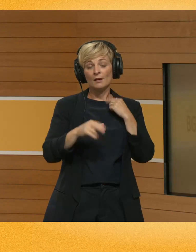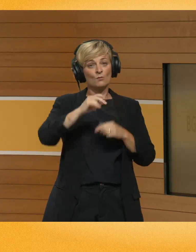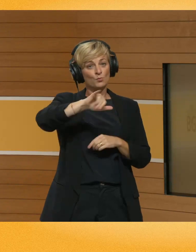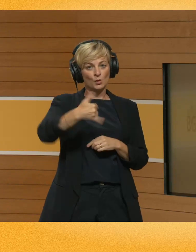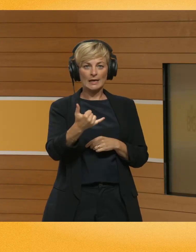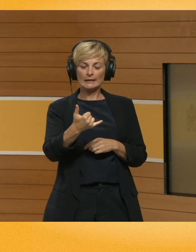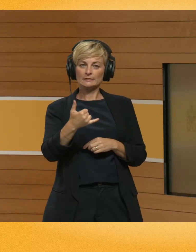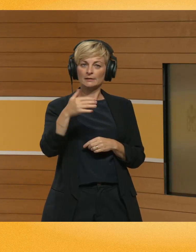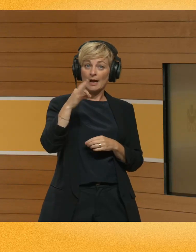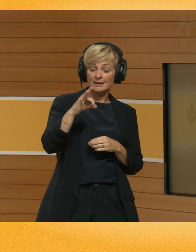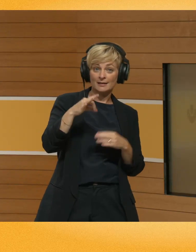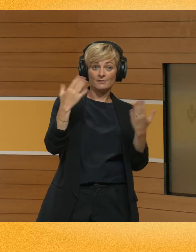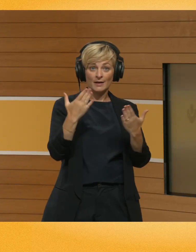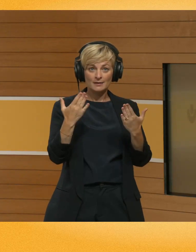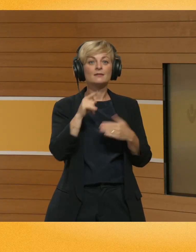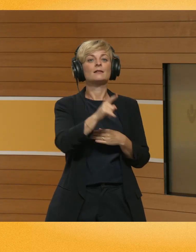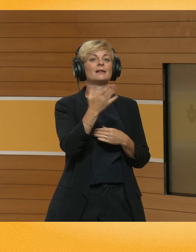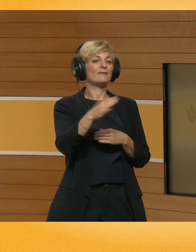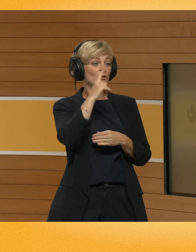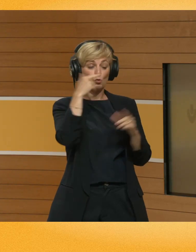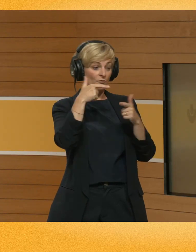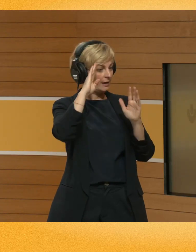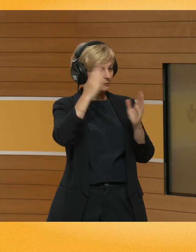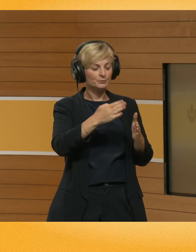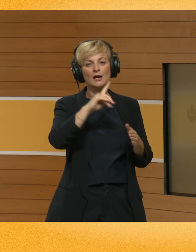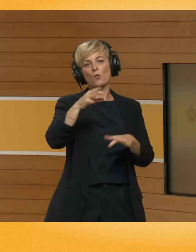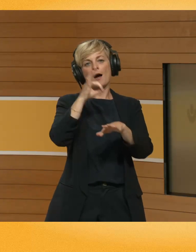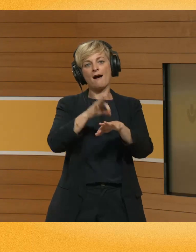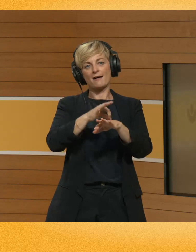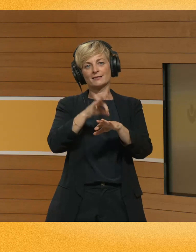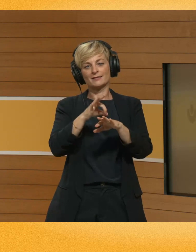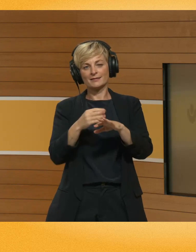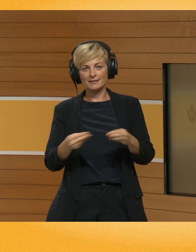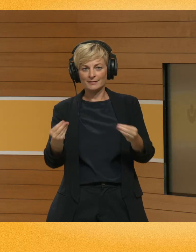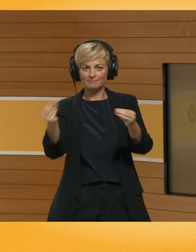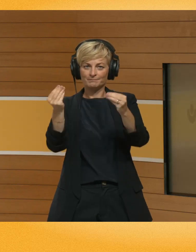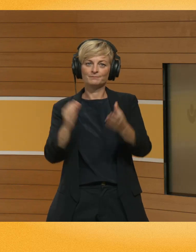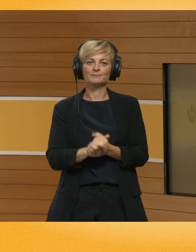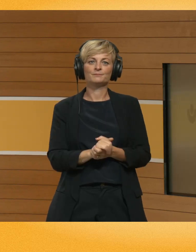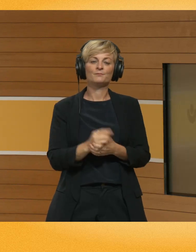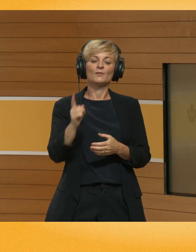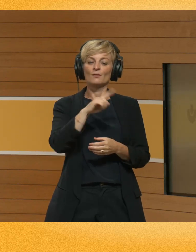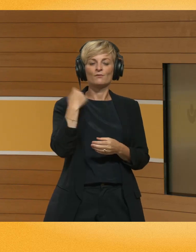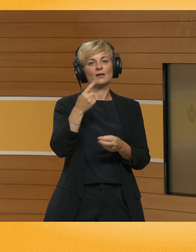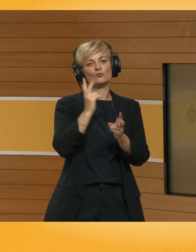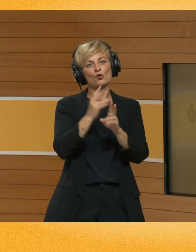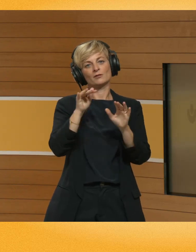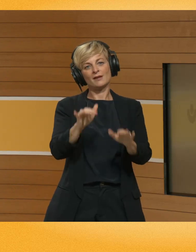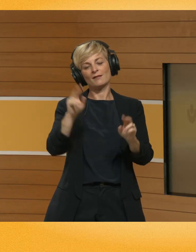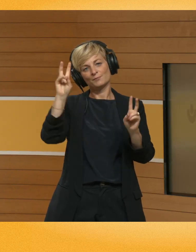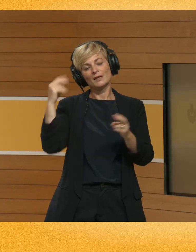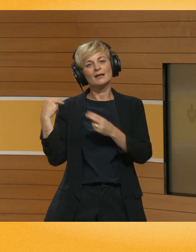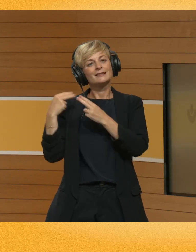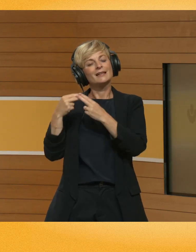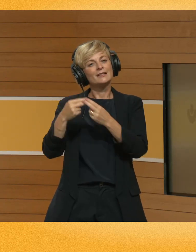so far, coming from a traditional perspective, the Magnet so far has mainly focused on nurses. So in